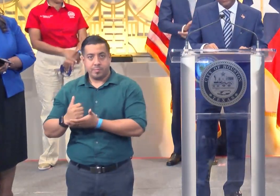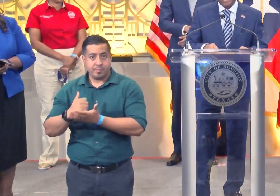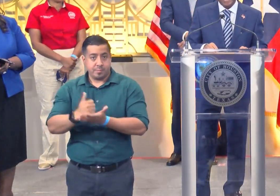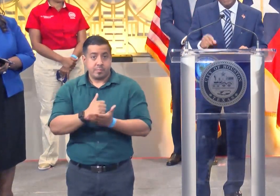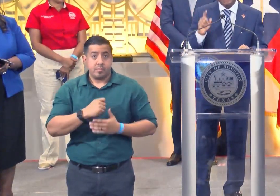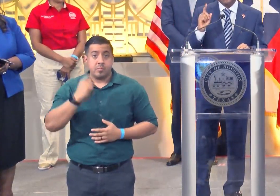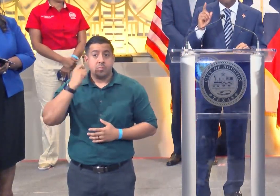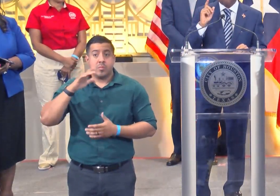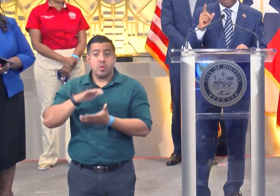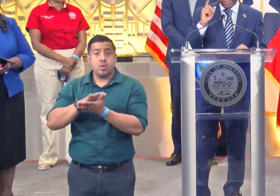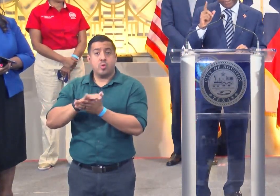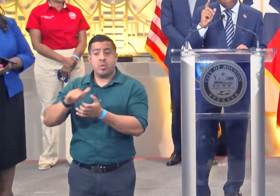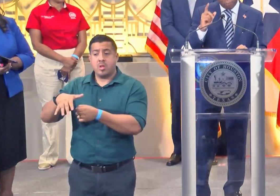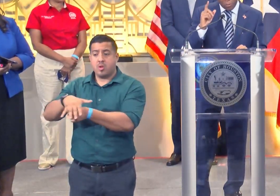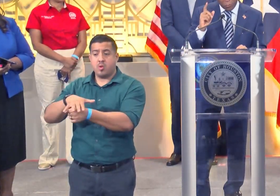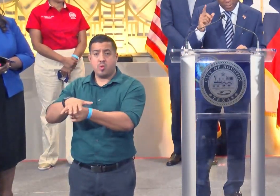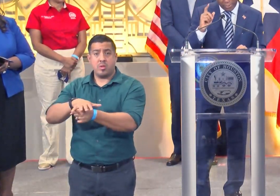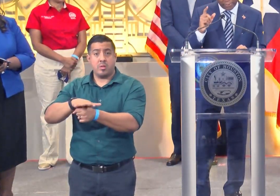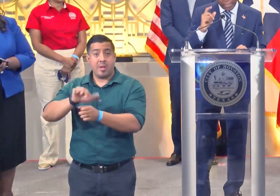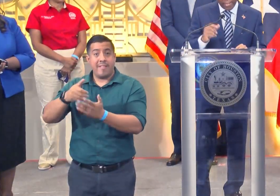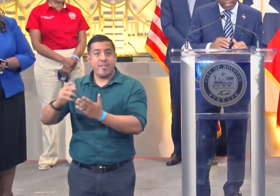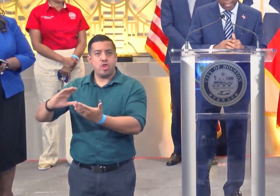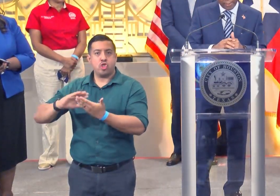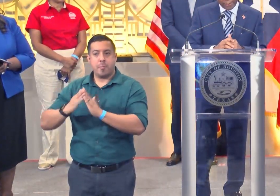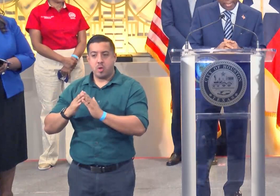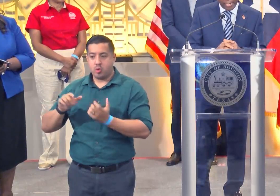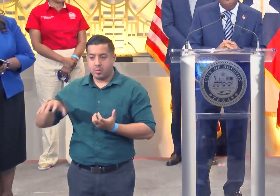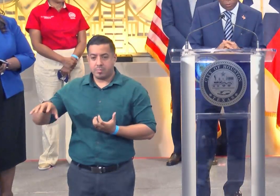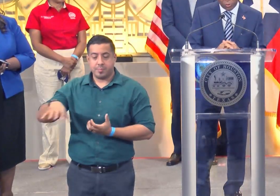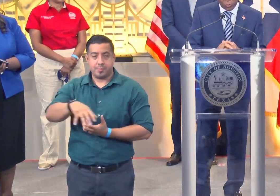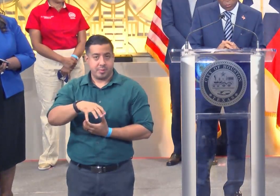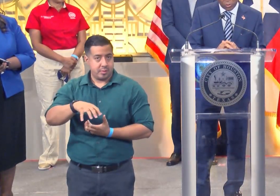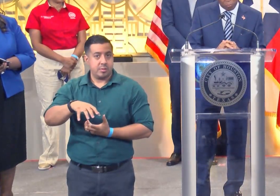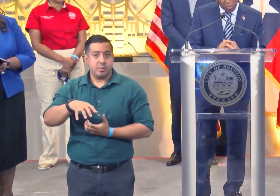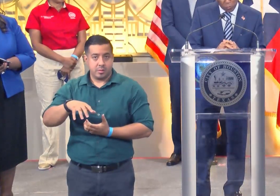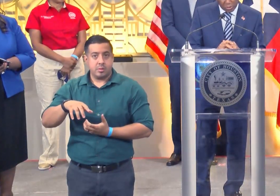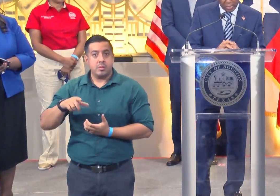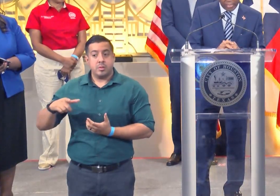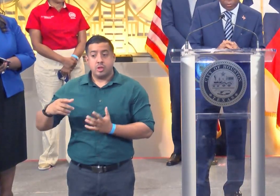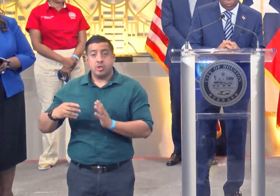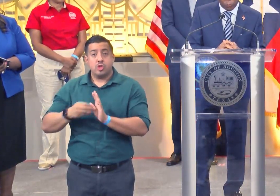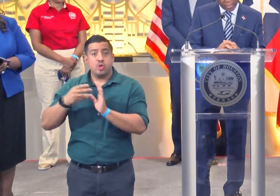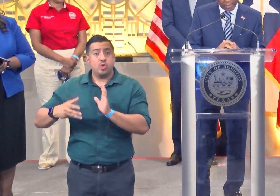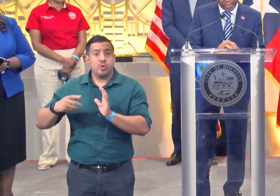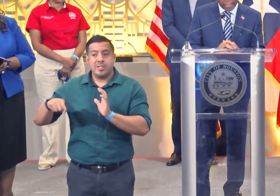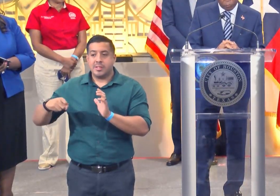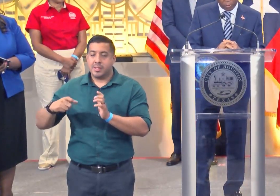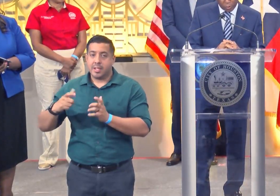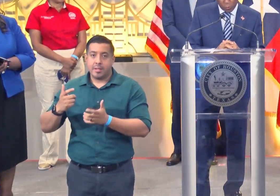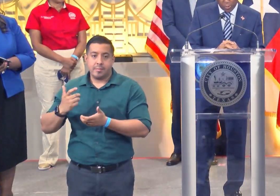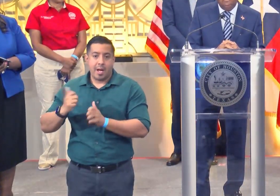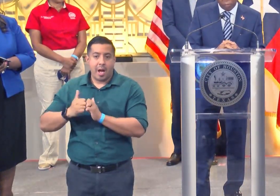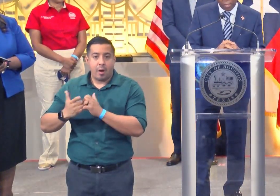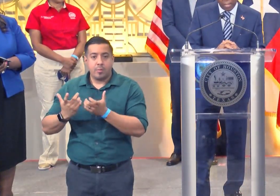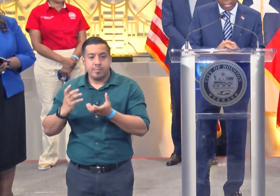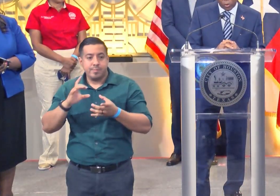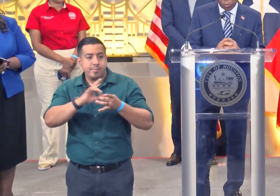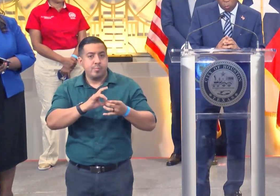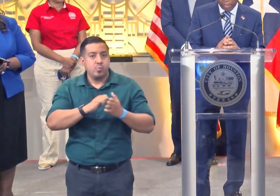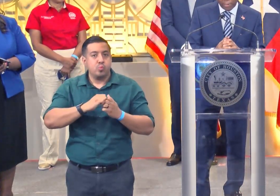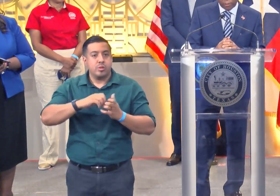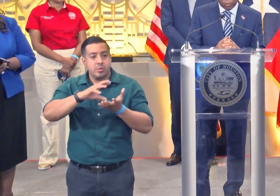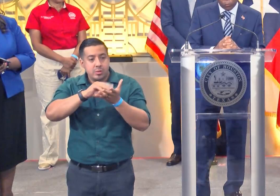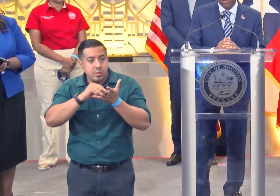Schools located in complete communities at a time when students most need to reconnect with learning